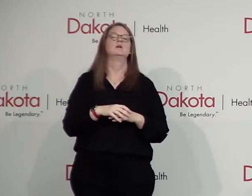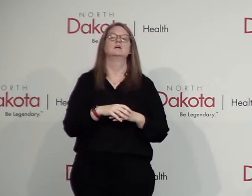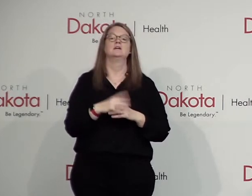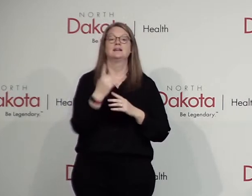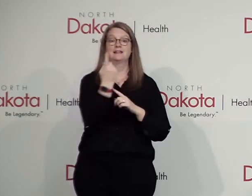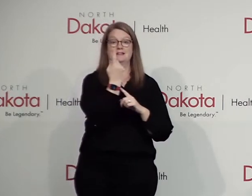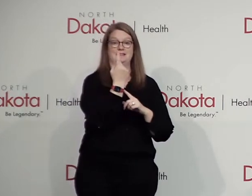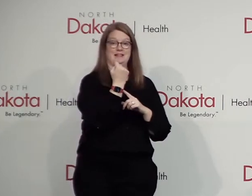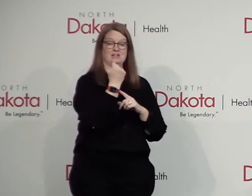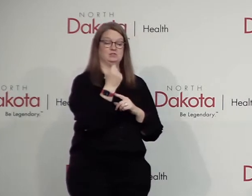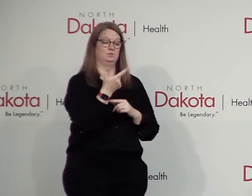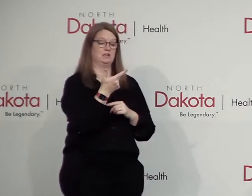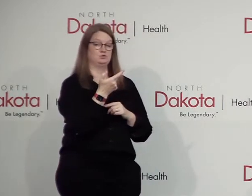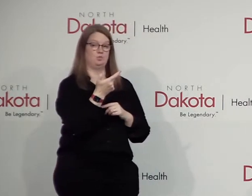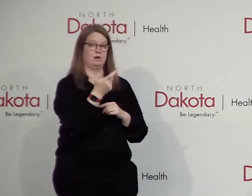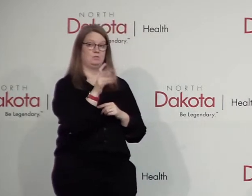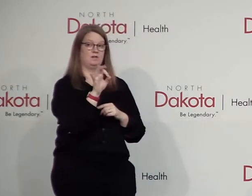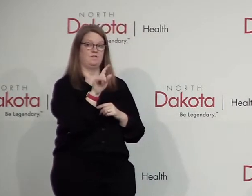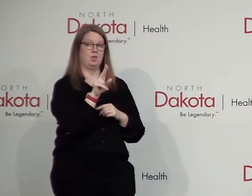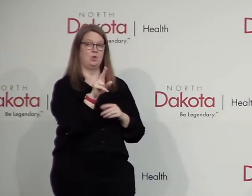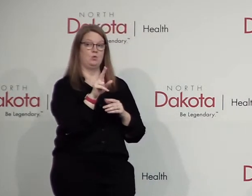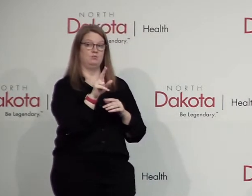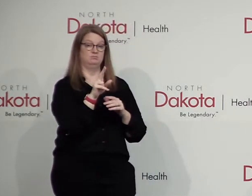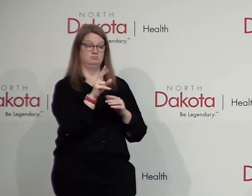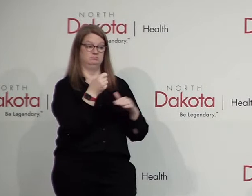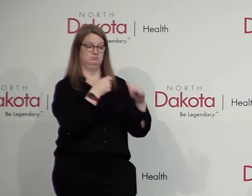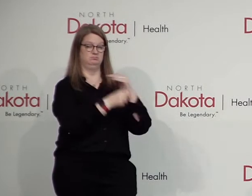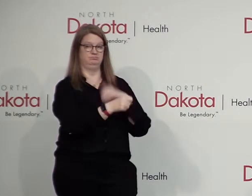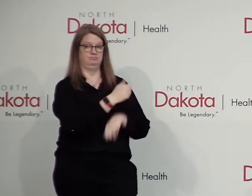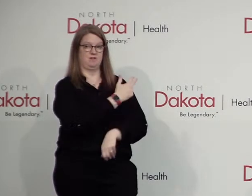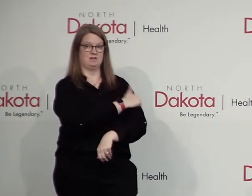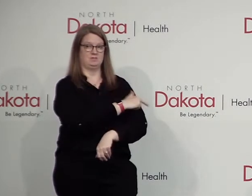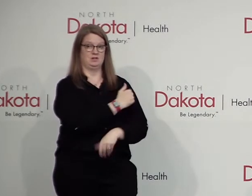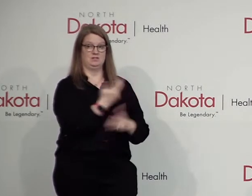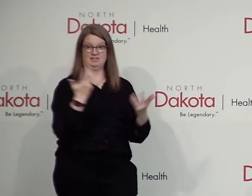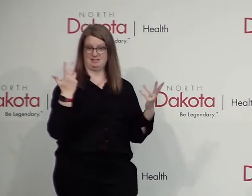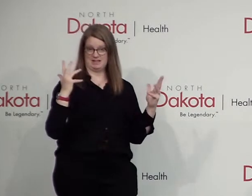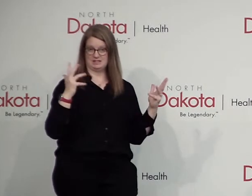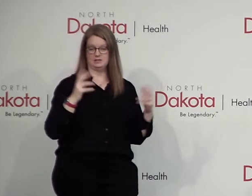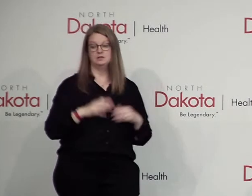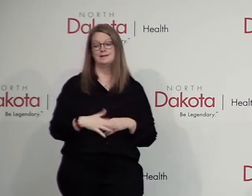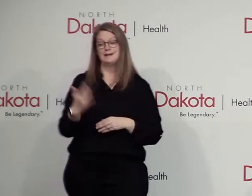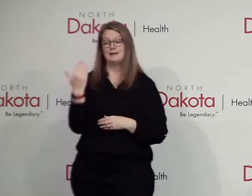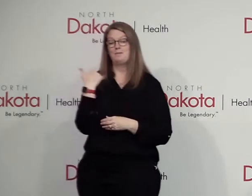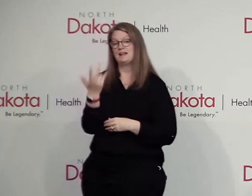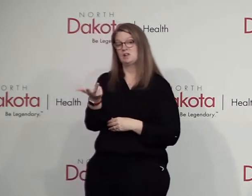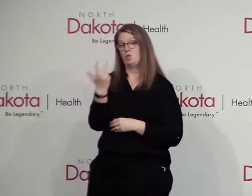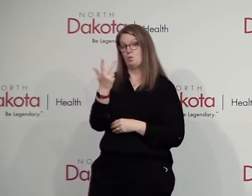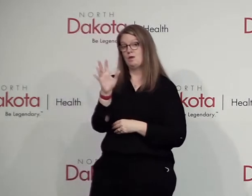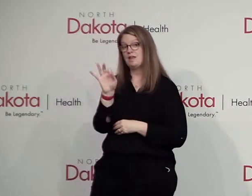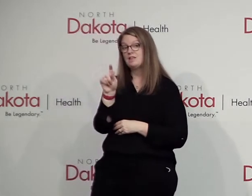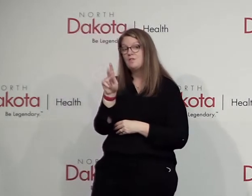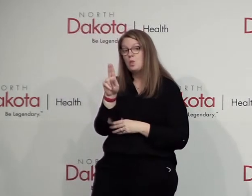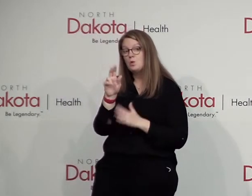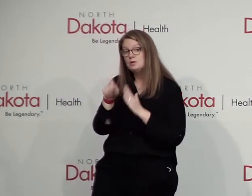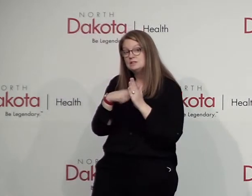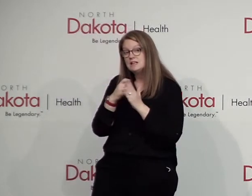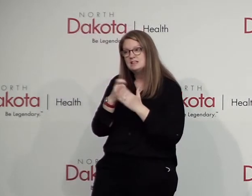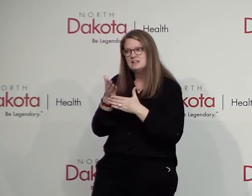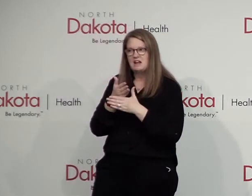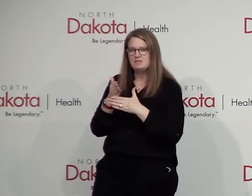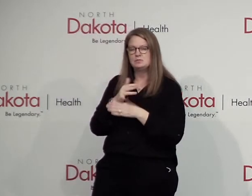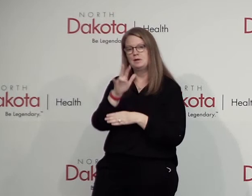year, we only had 21 flu-related hospitalizations. In the past 3 flu seasons, however, we've averaged